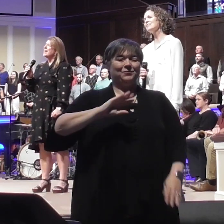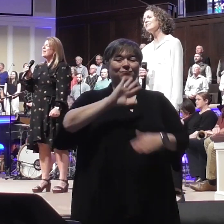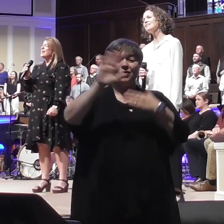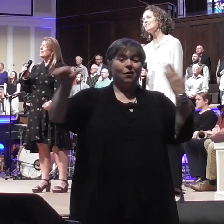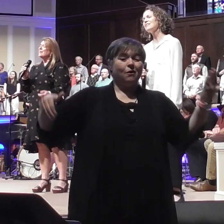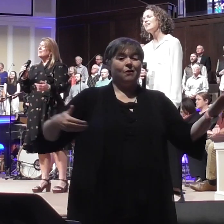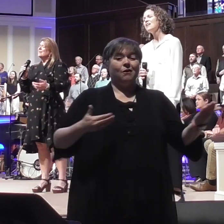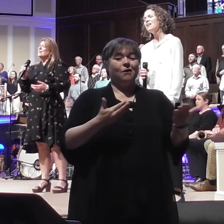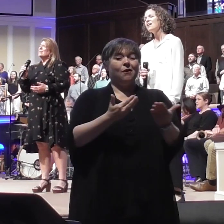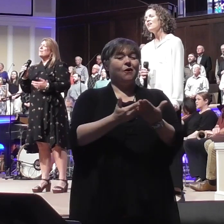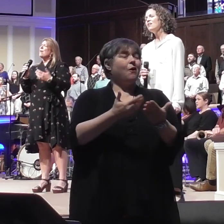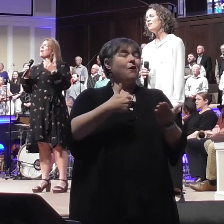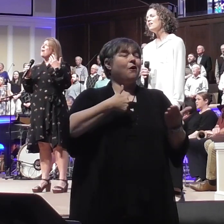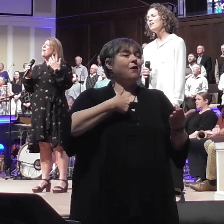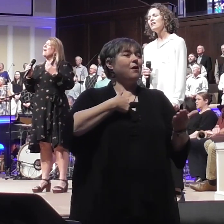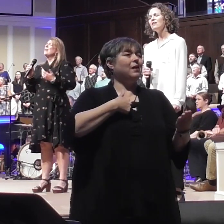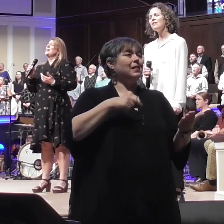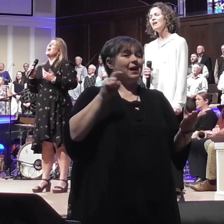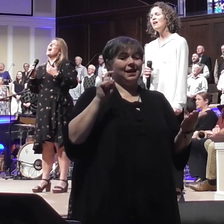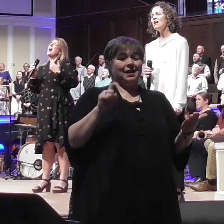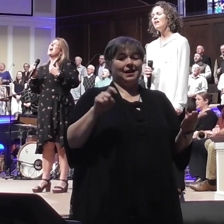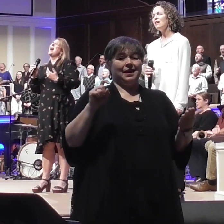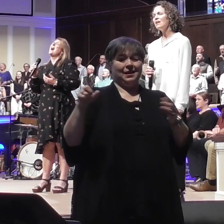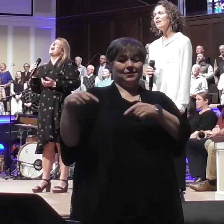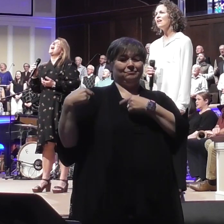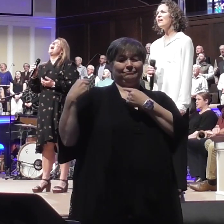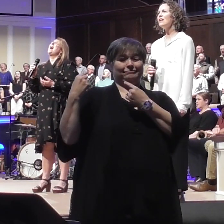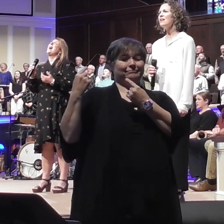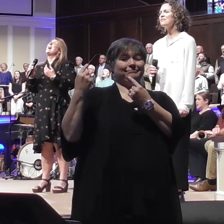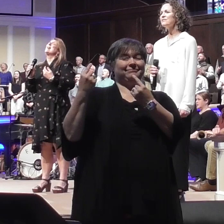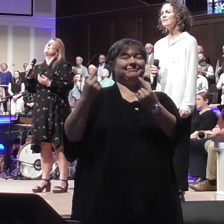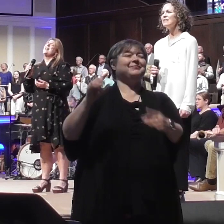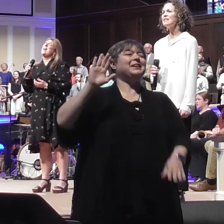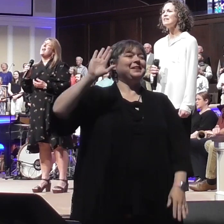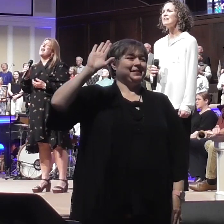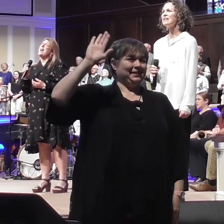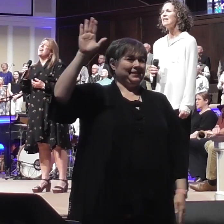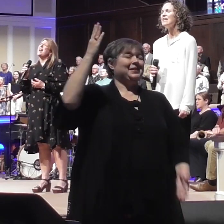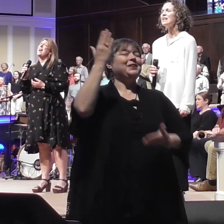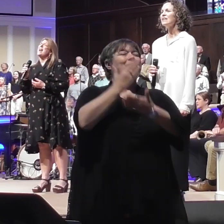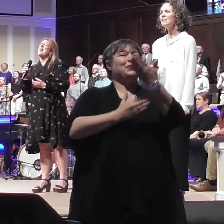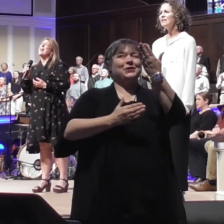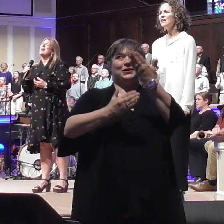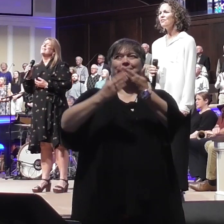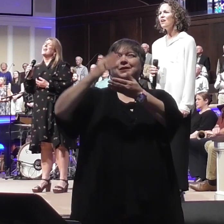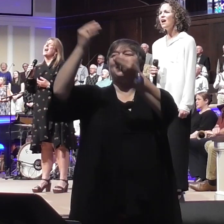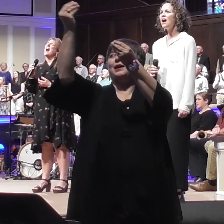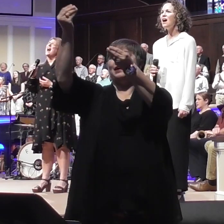Thank you.